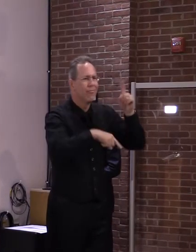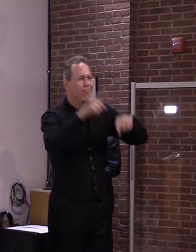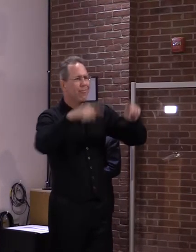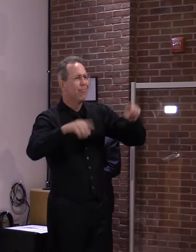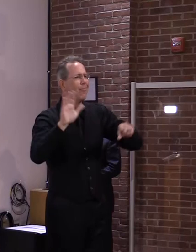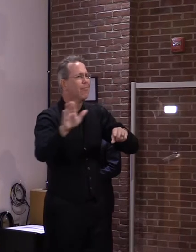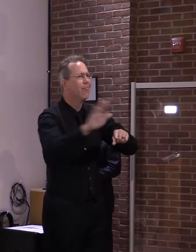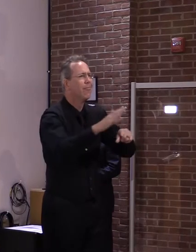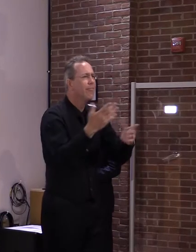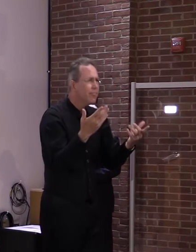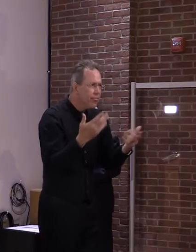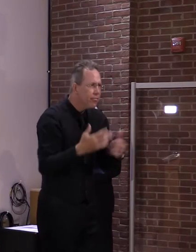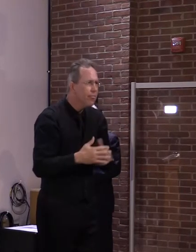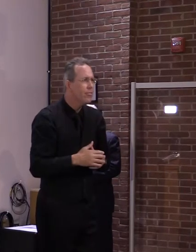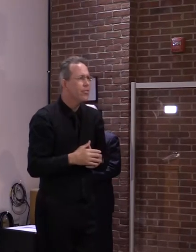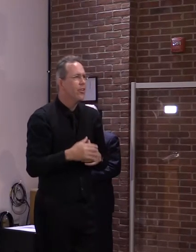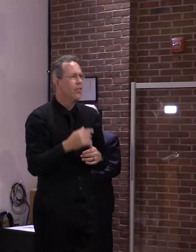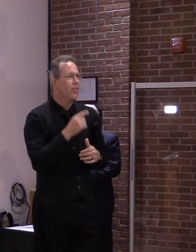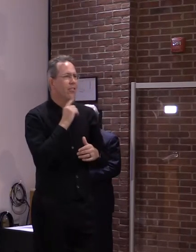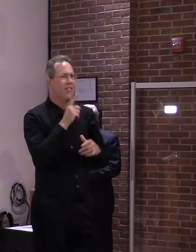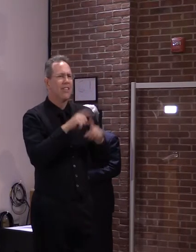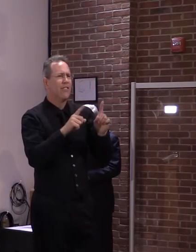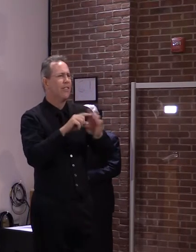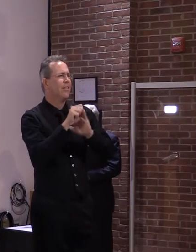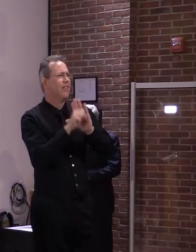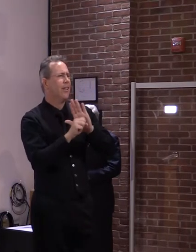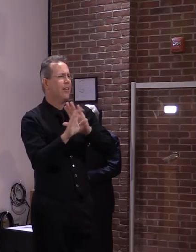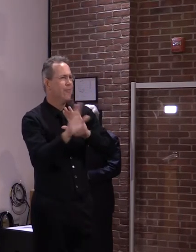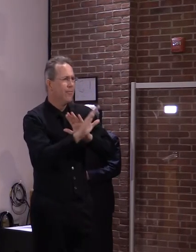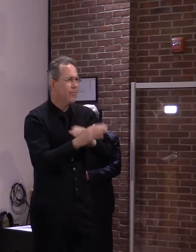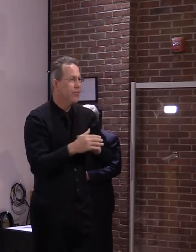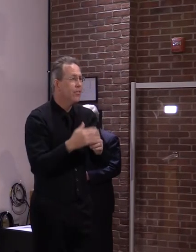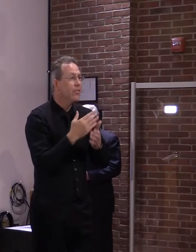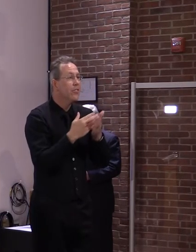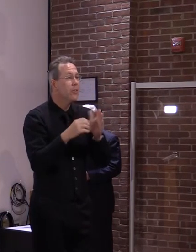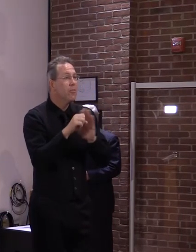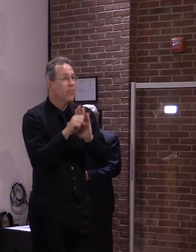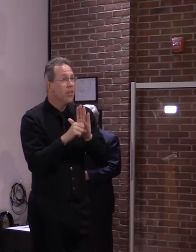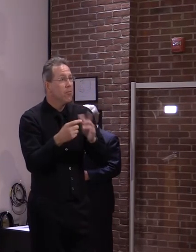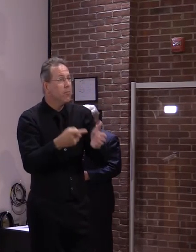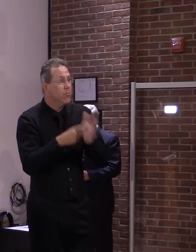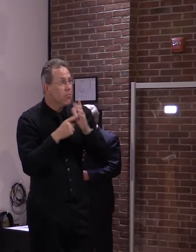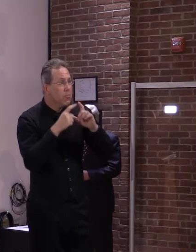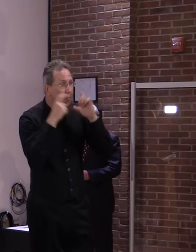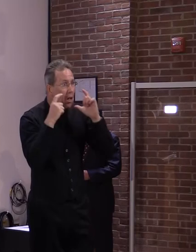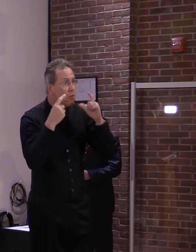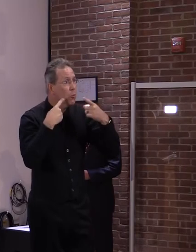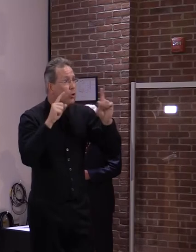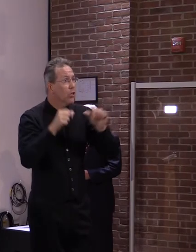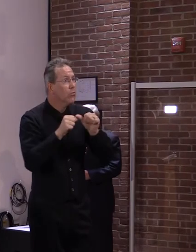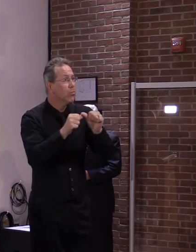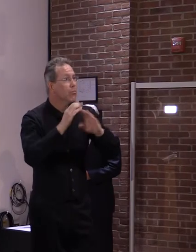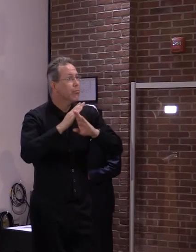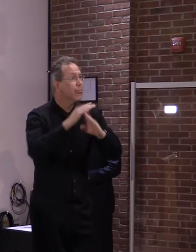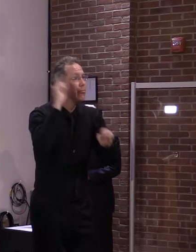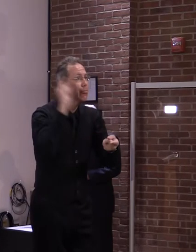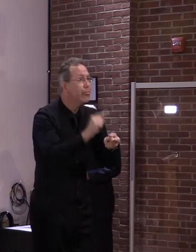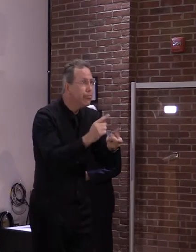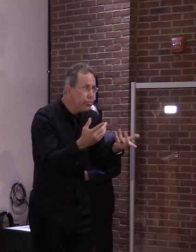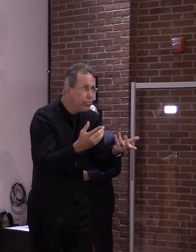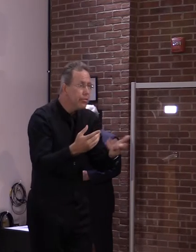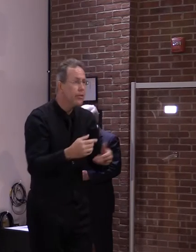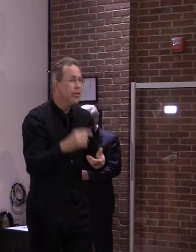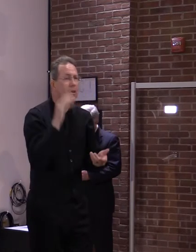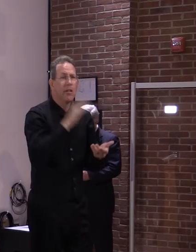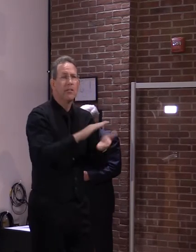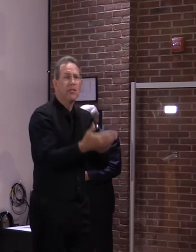indicating that mask mandates have been very effective in preventing cases, deaths, et cetera. It's not so much